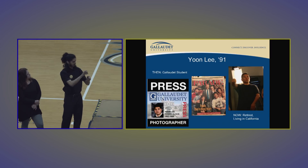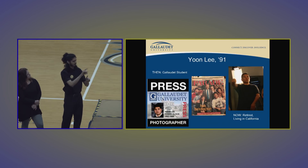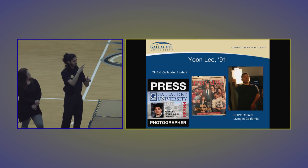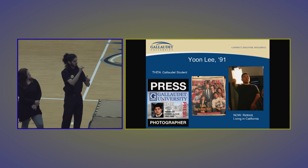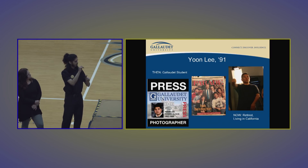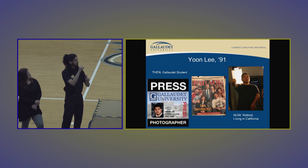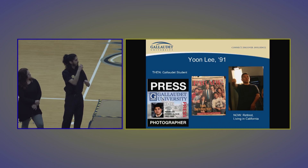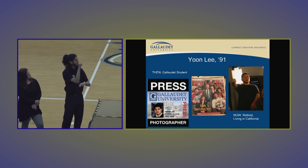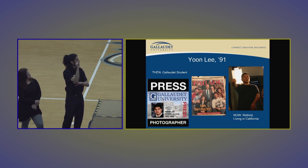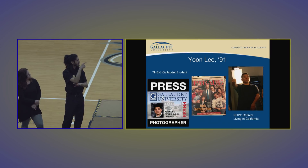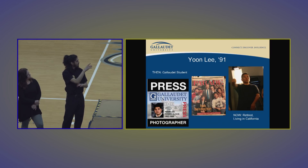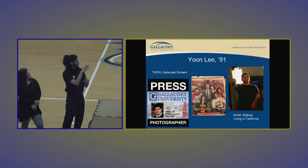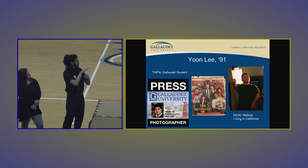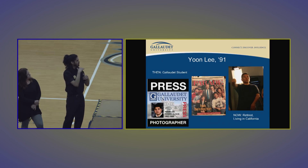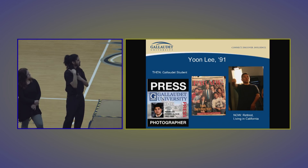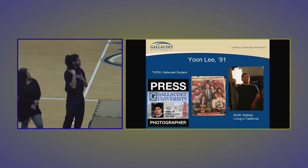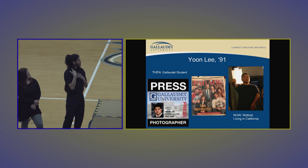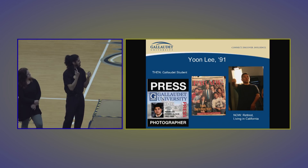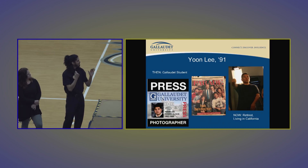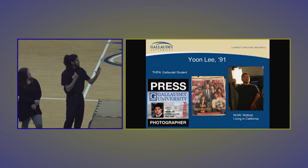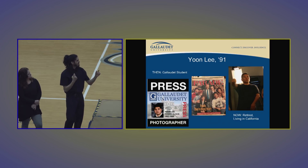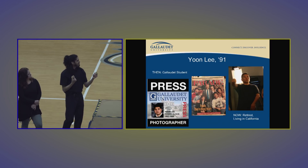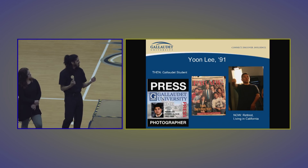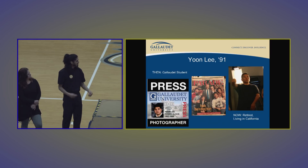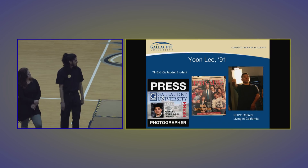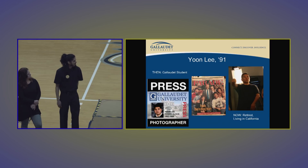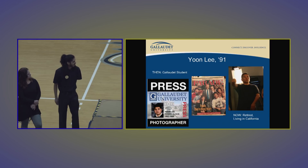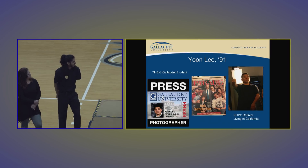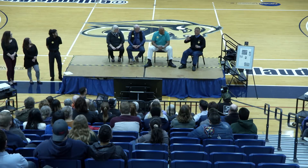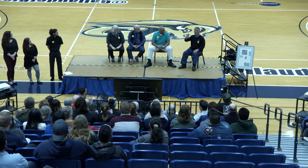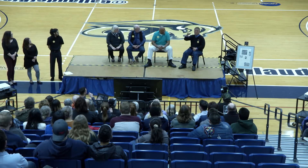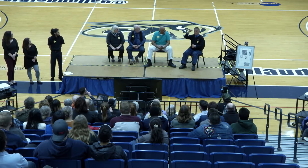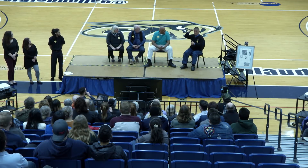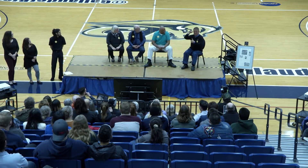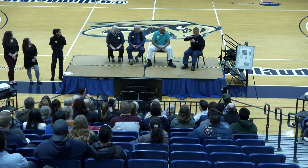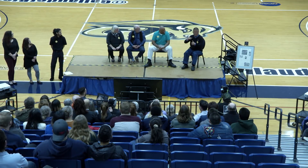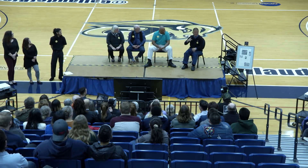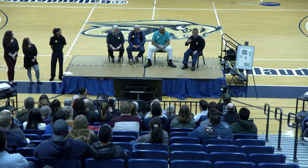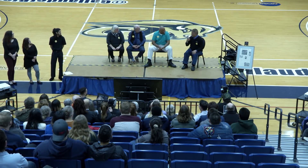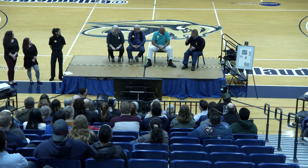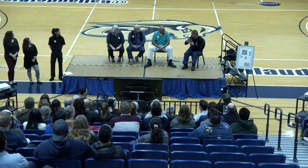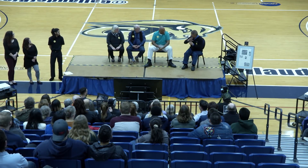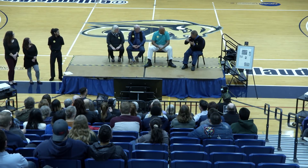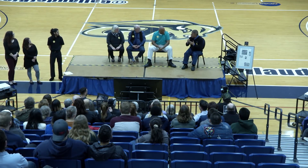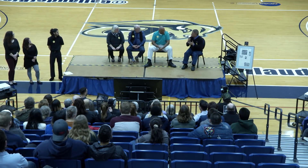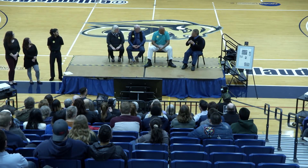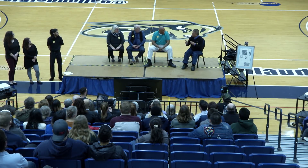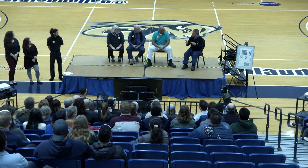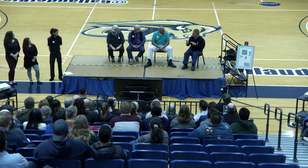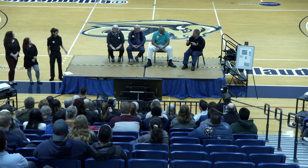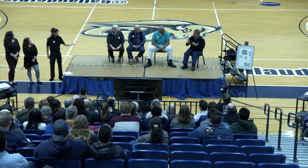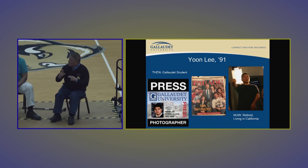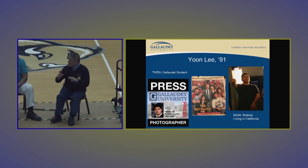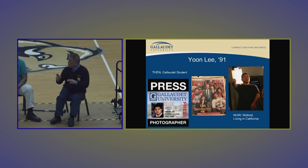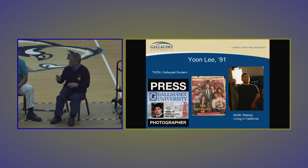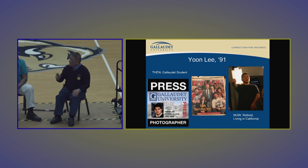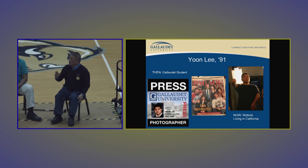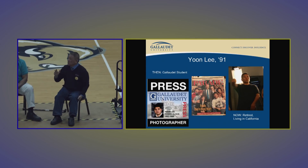So now I'd like to ask some individual questions of the panelists. Yoon, can you please speak to what you were doing at that time? How long do I